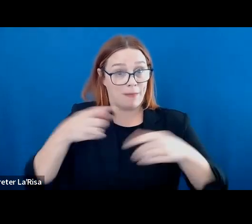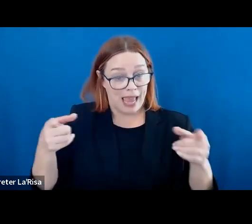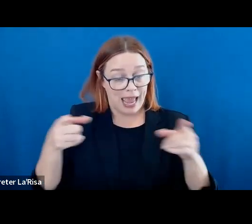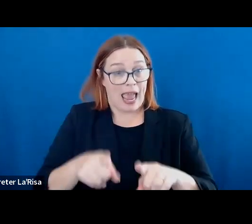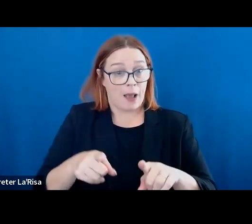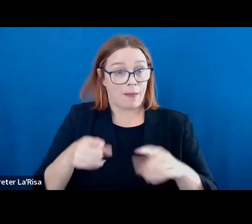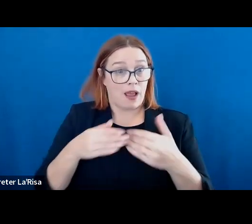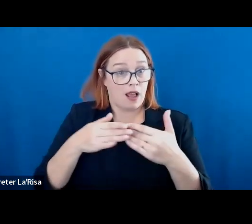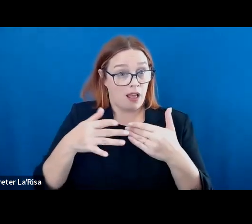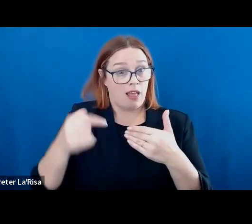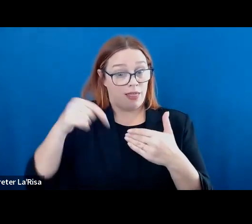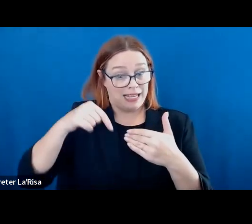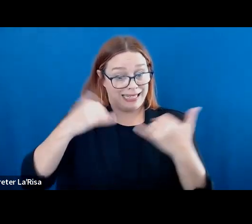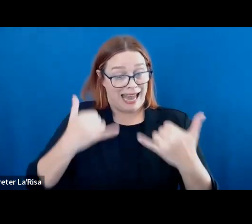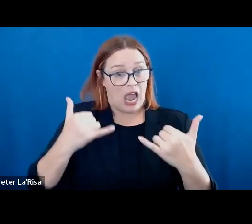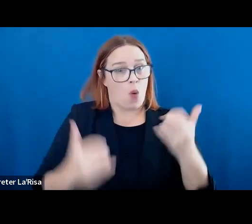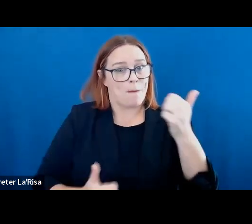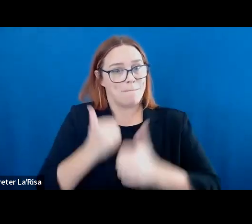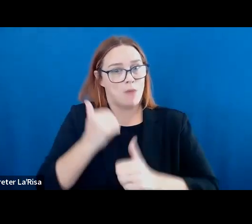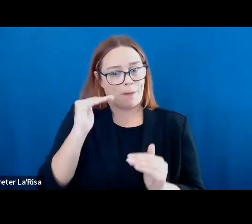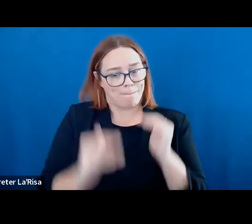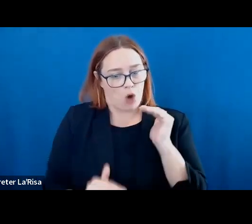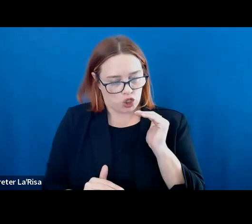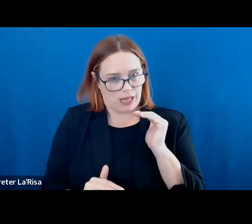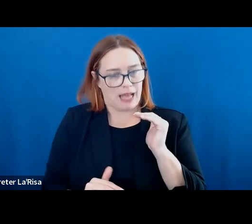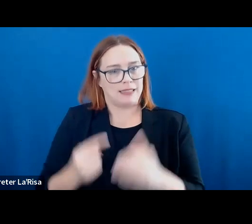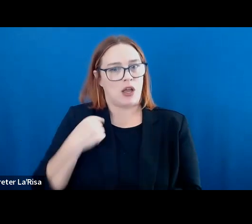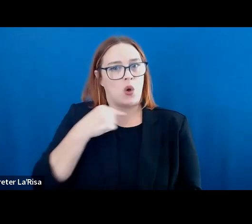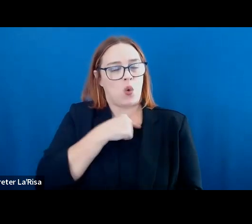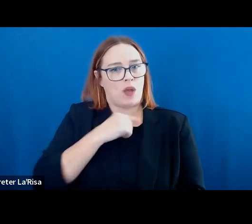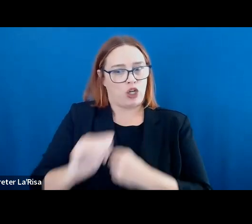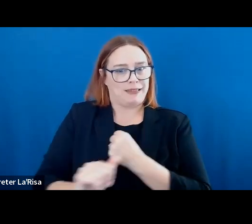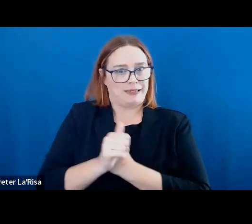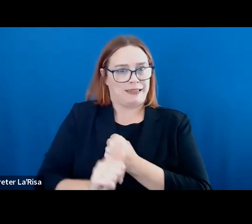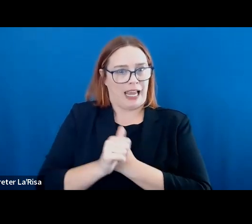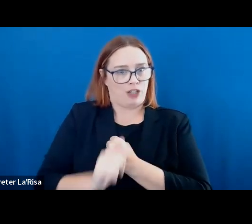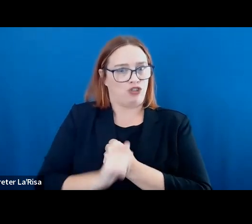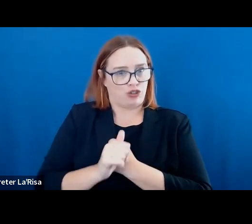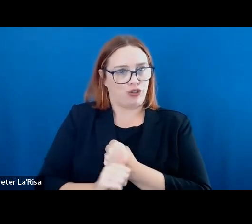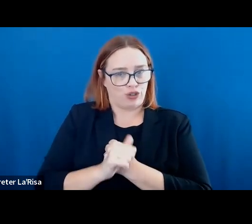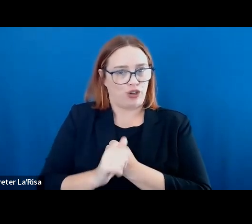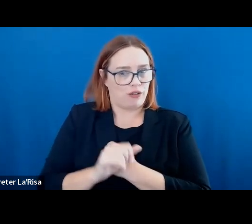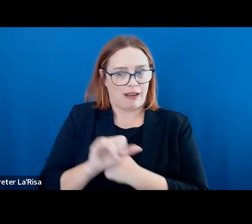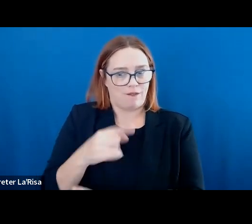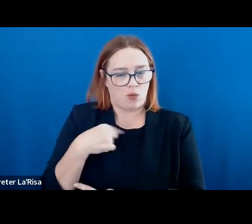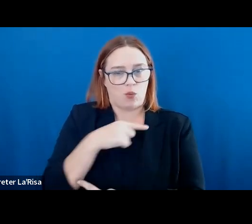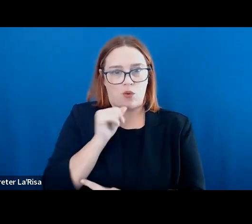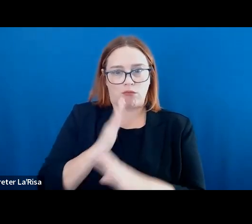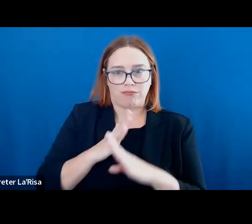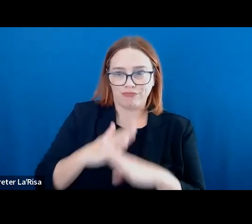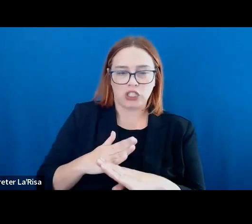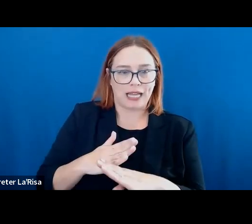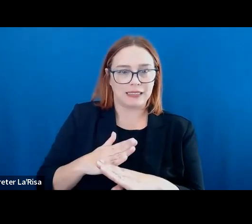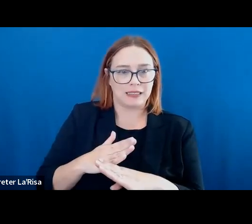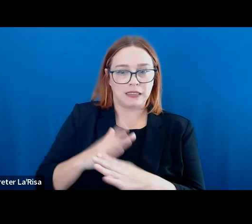marginalized, because we are in dangerous times where if we don't protect and expand upon all